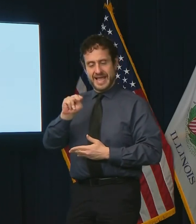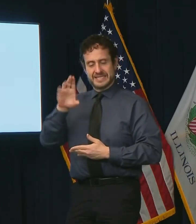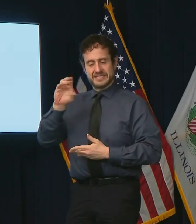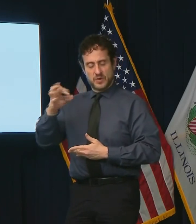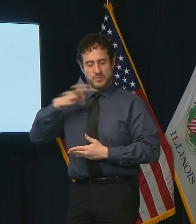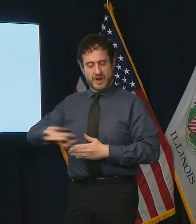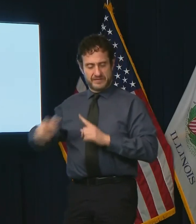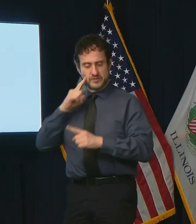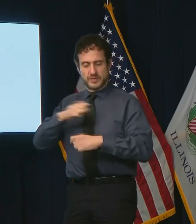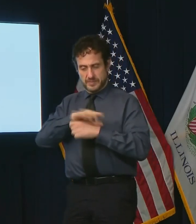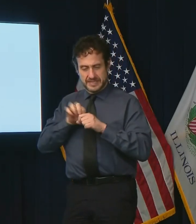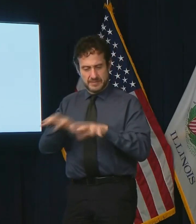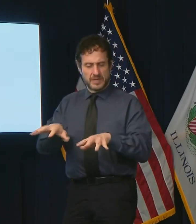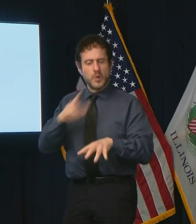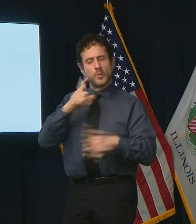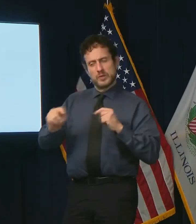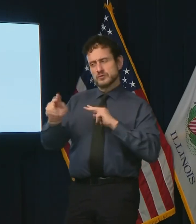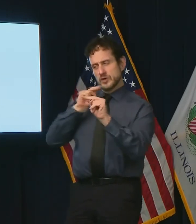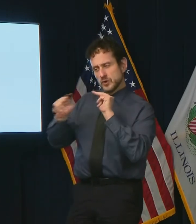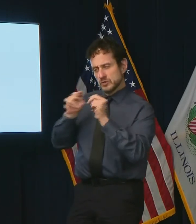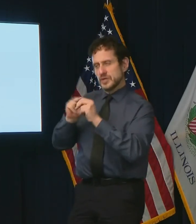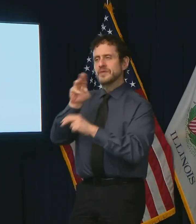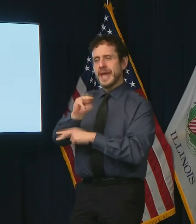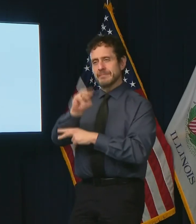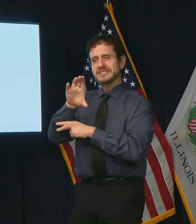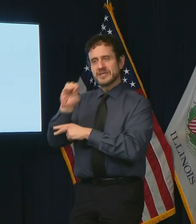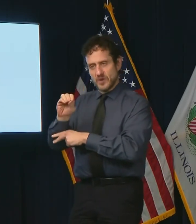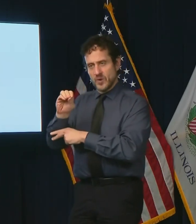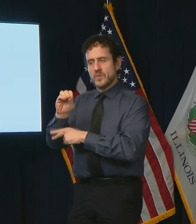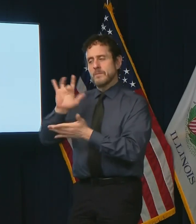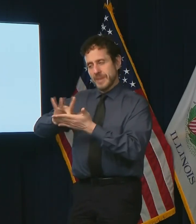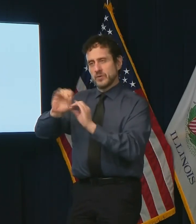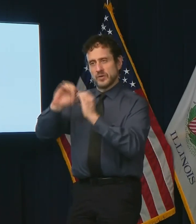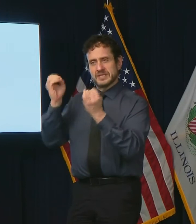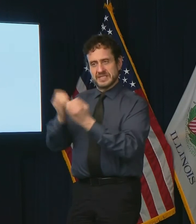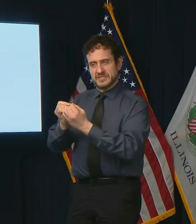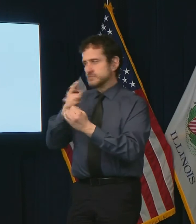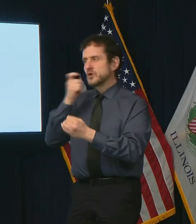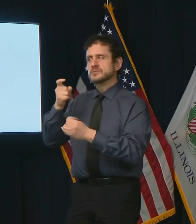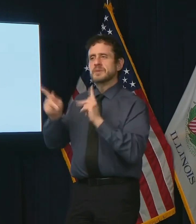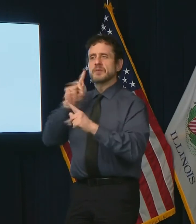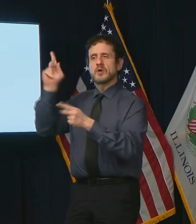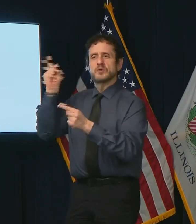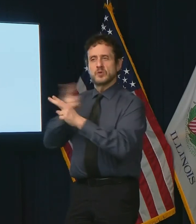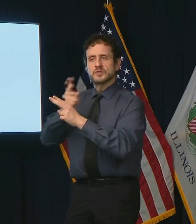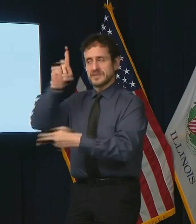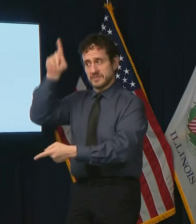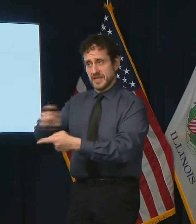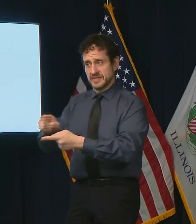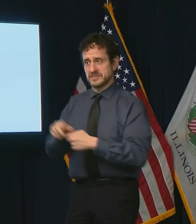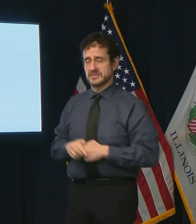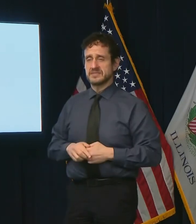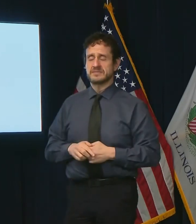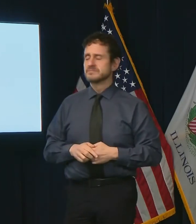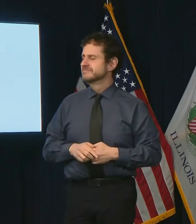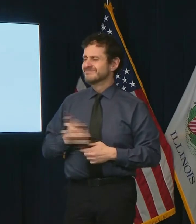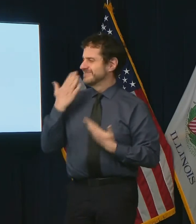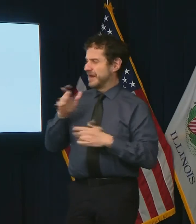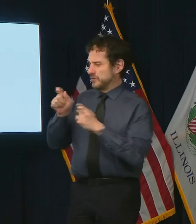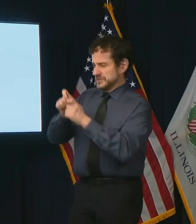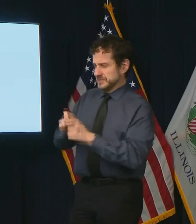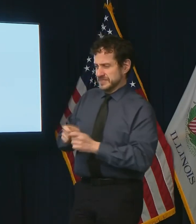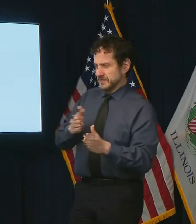Will the state try to renegotiate rates with MCOs given lower utilization? I don't know the specifics of the plan that you're